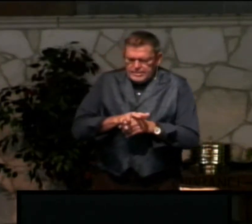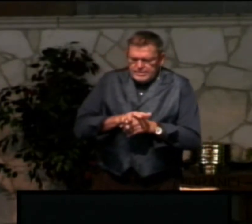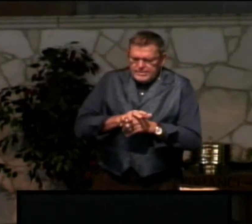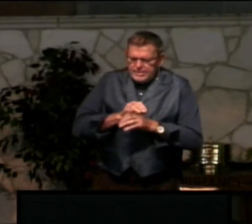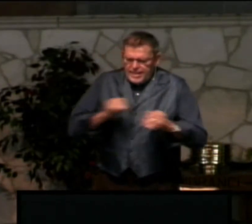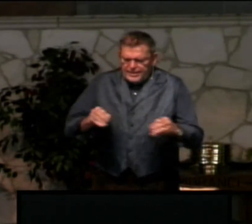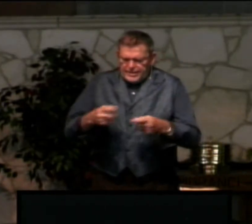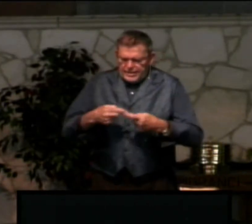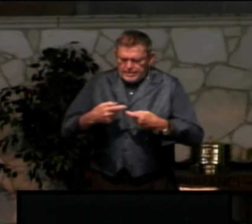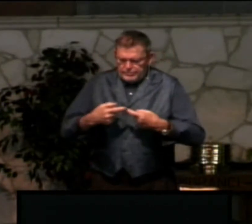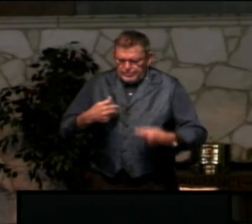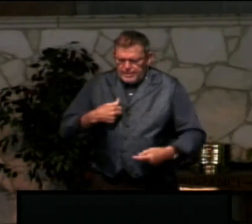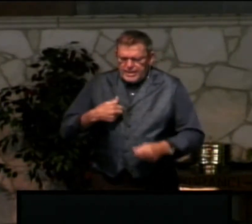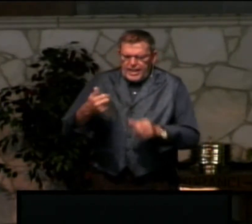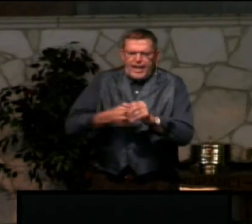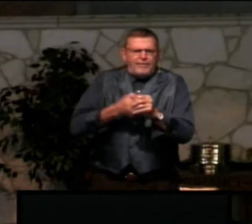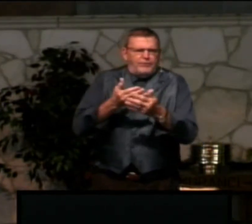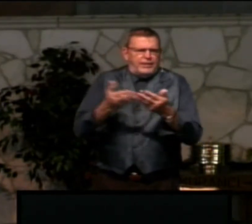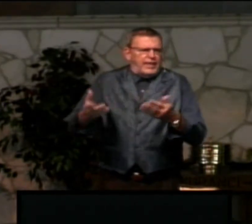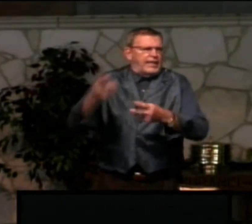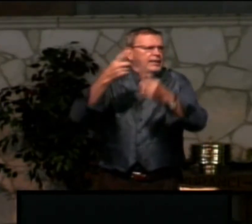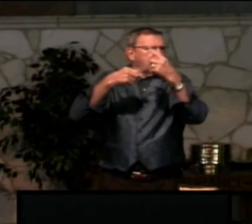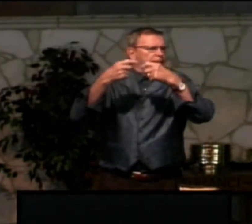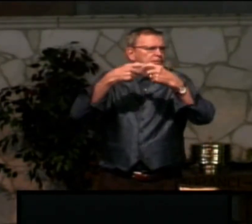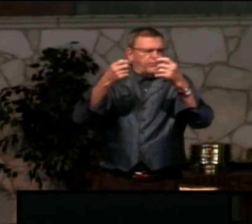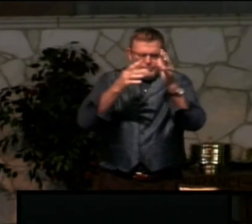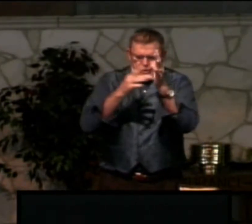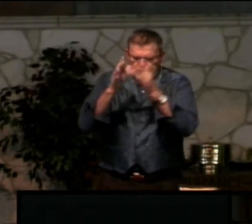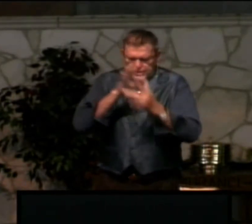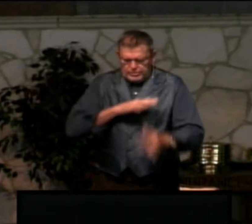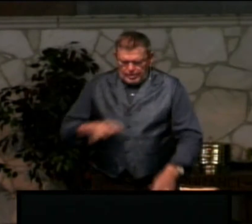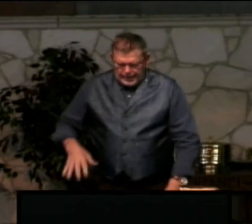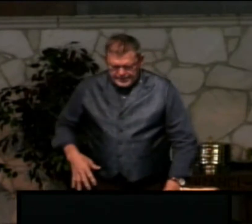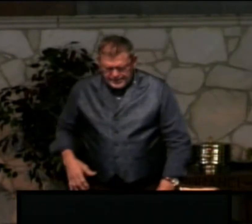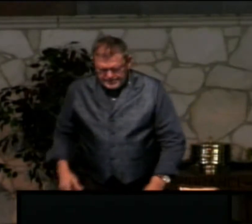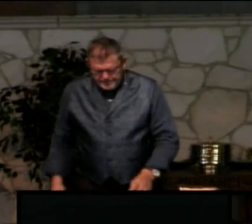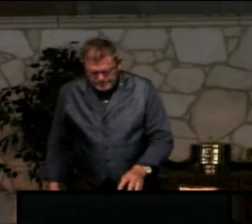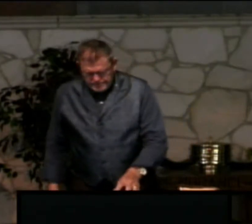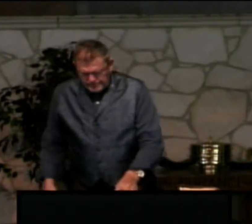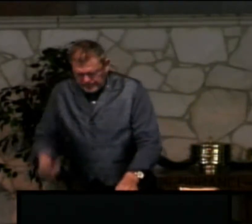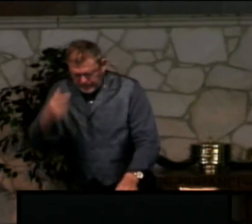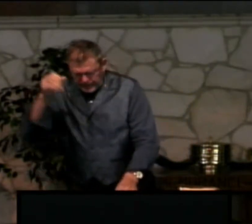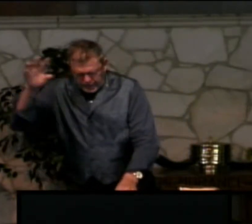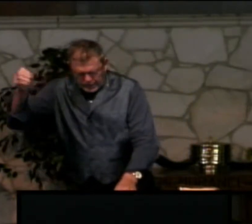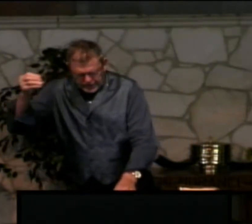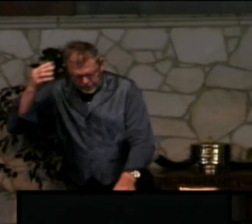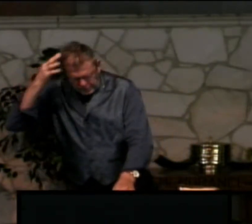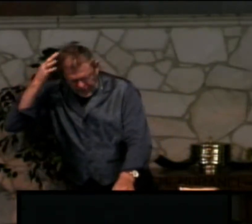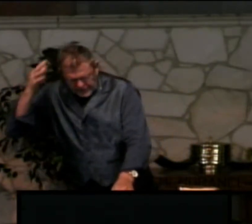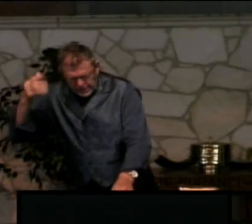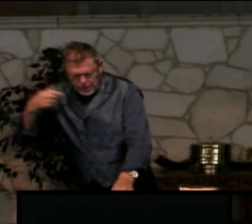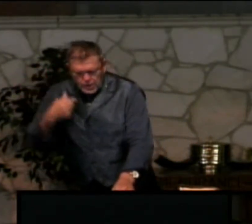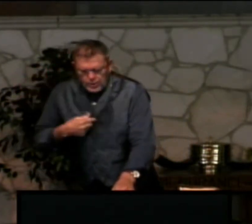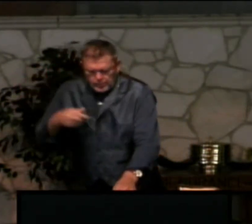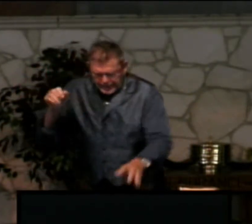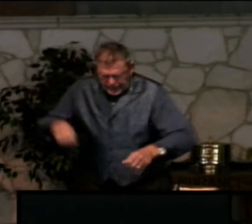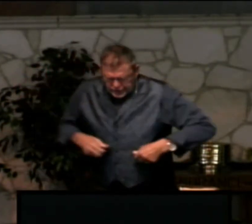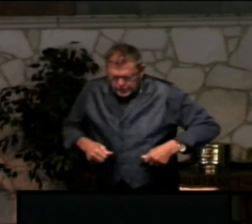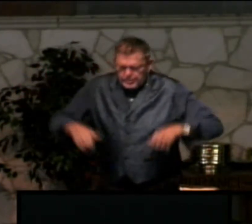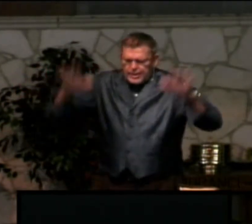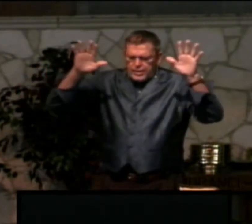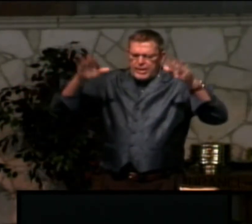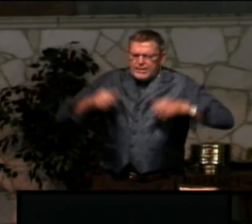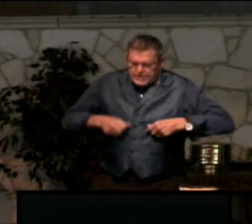covenant, nothing comes from me. Everything comes from Jesus Christ. Because His grace, we